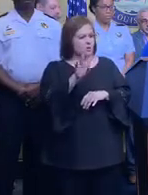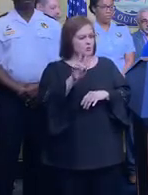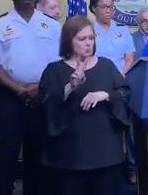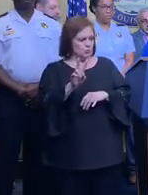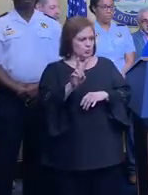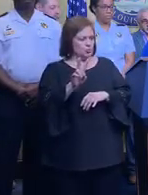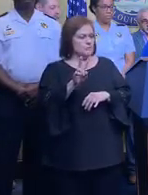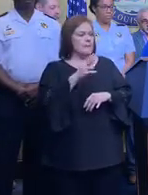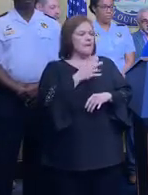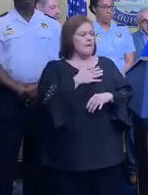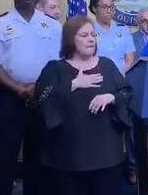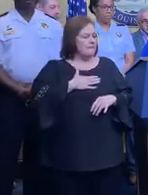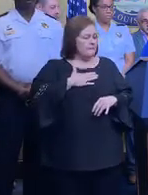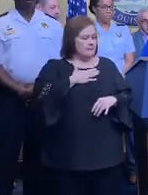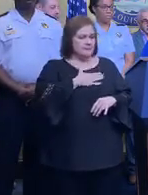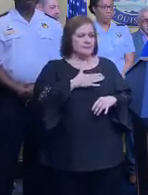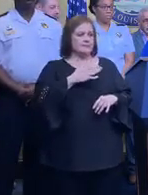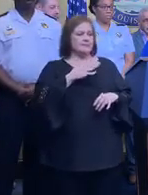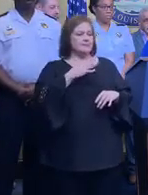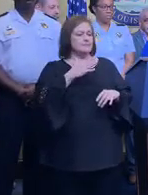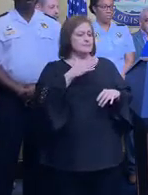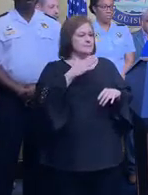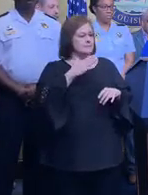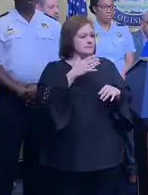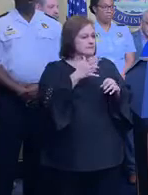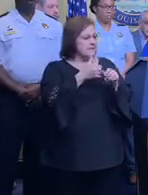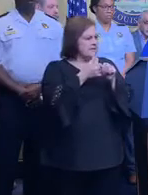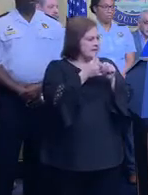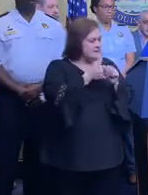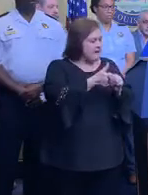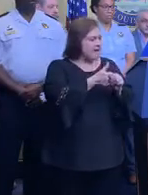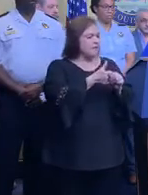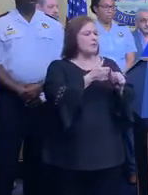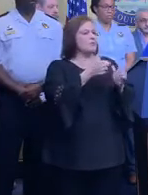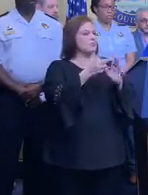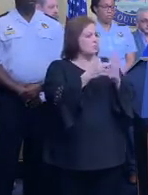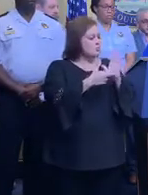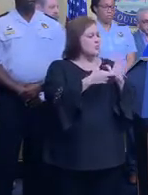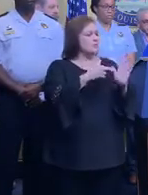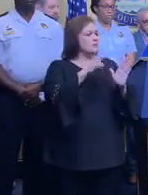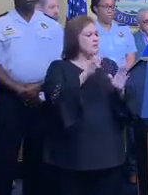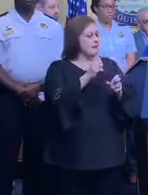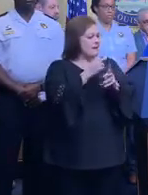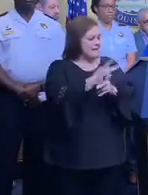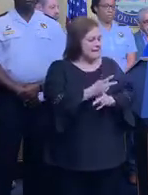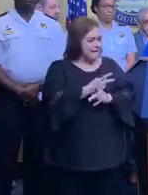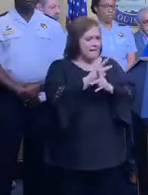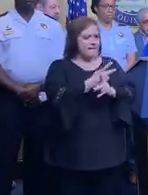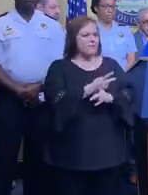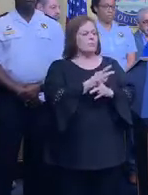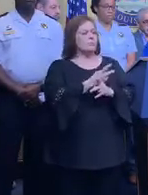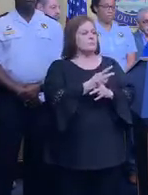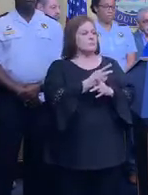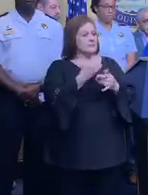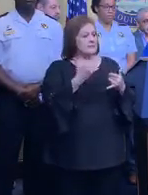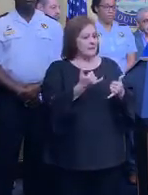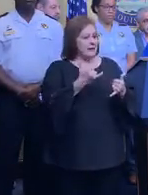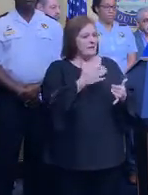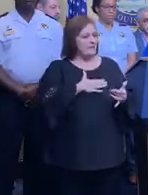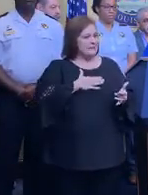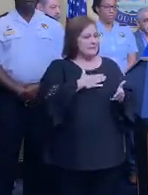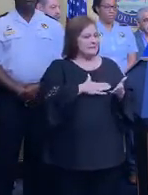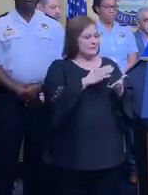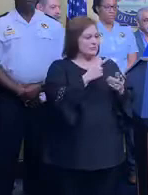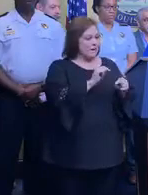8.42. Please continue to execute precaution. We ask that you begin to clean up